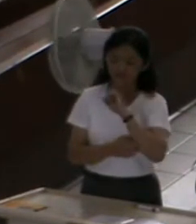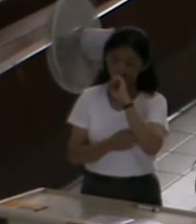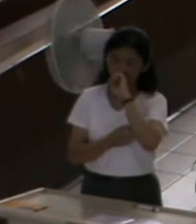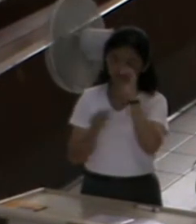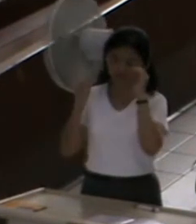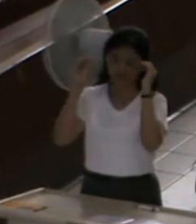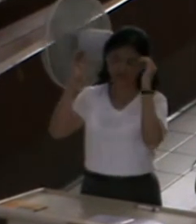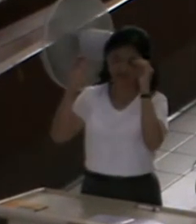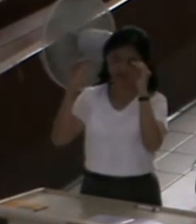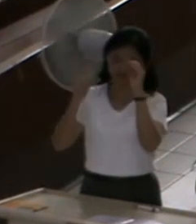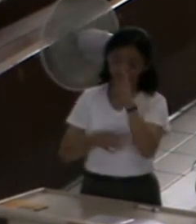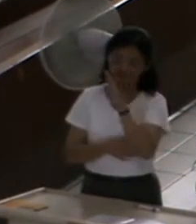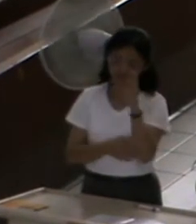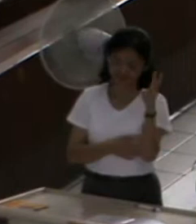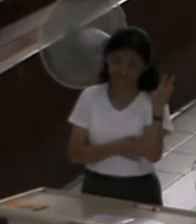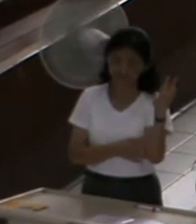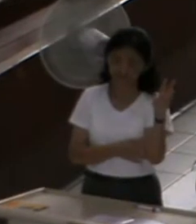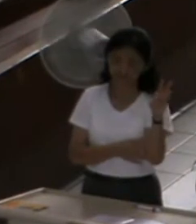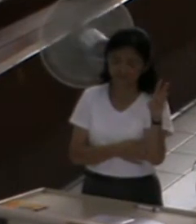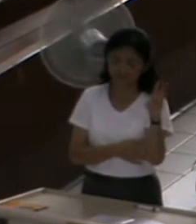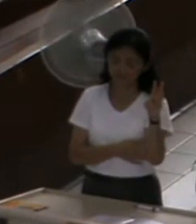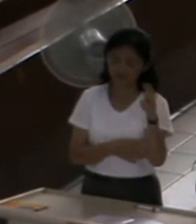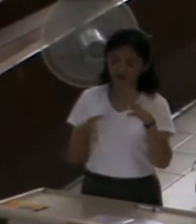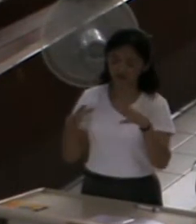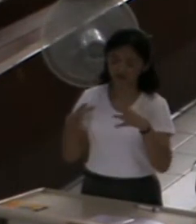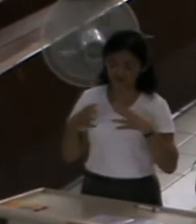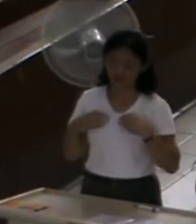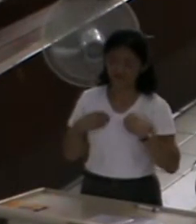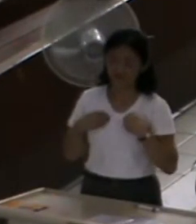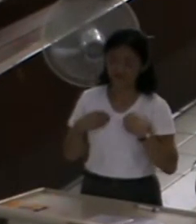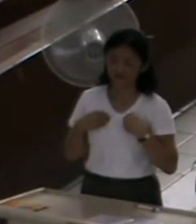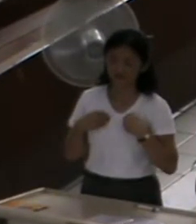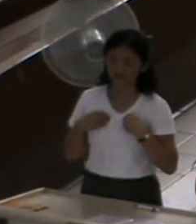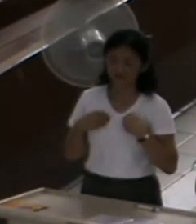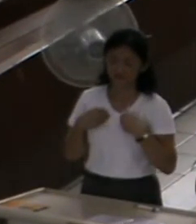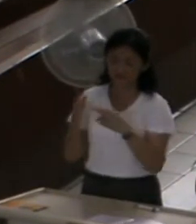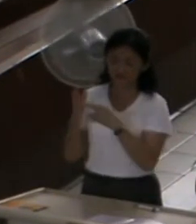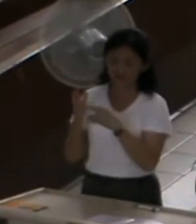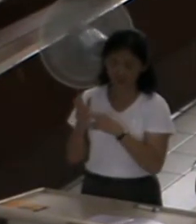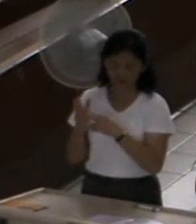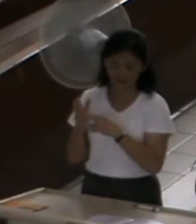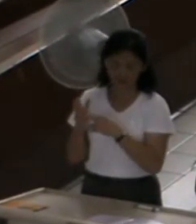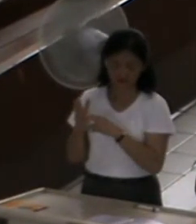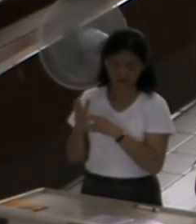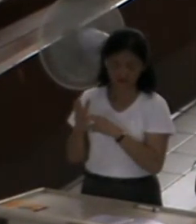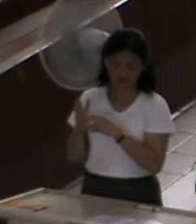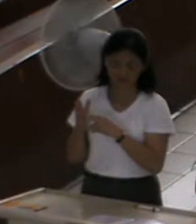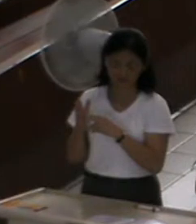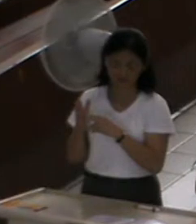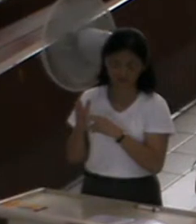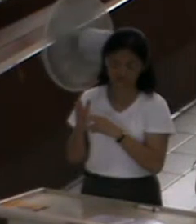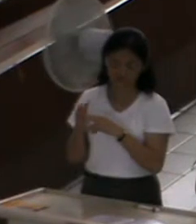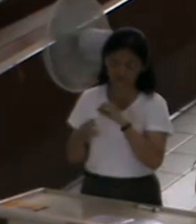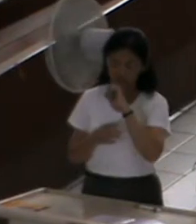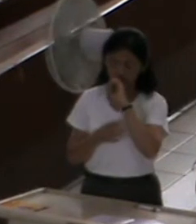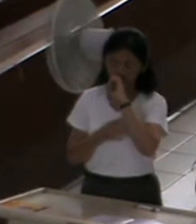Benedict XVI accepted the request to retirement of His Grace, Archbishop John Lee,